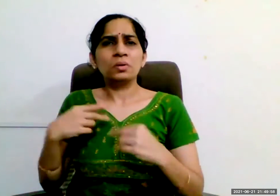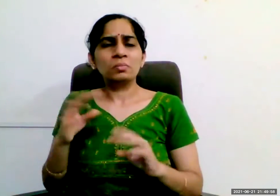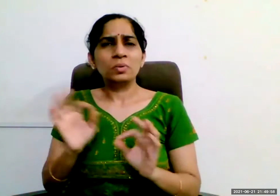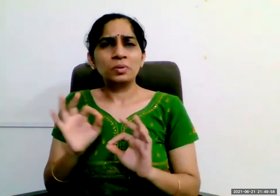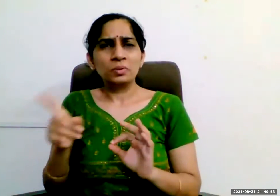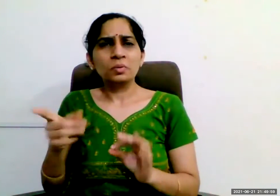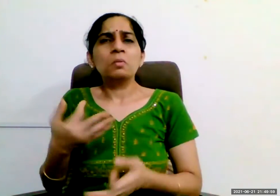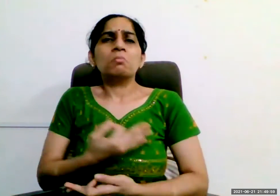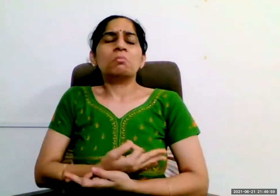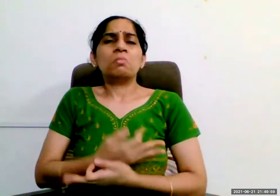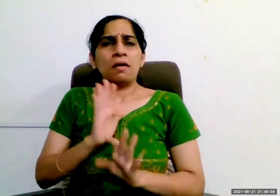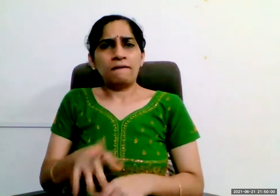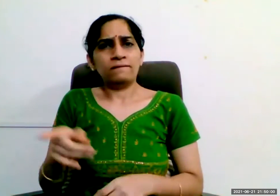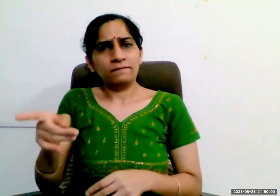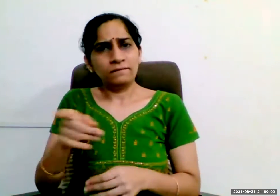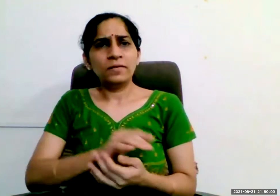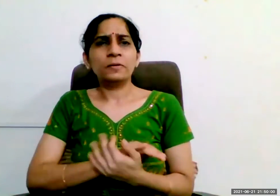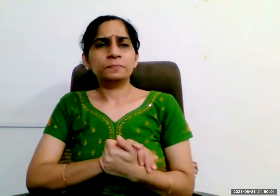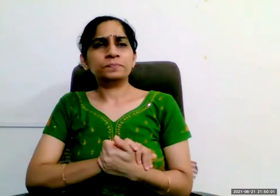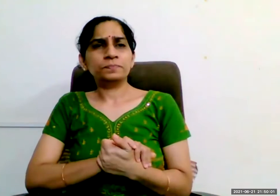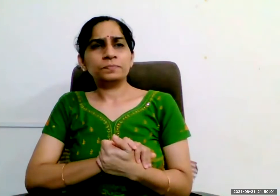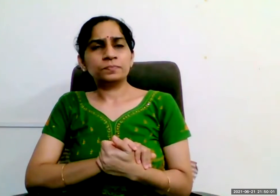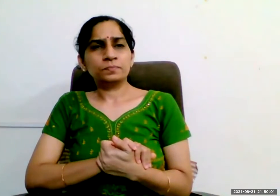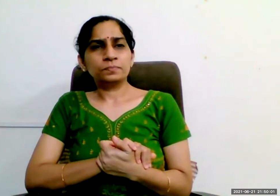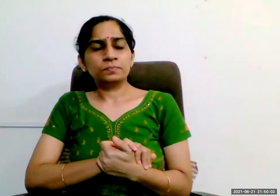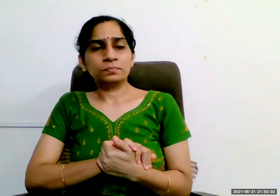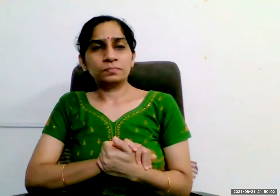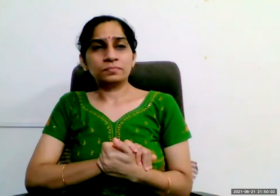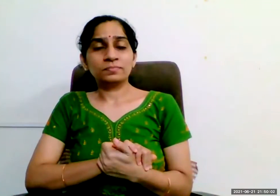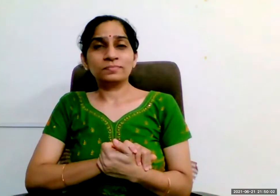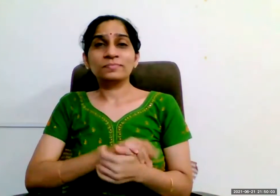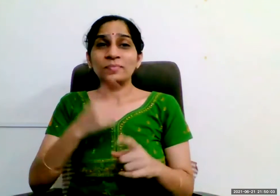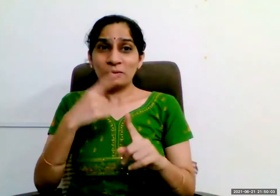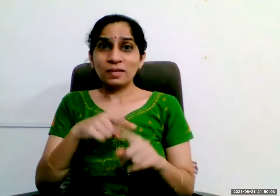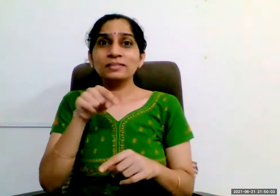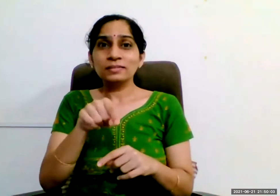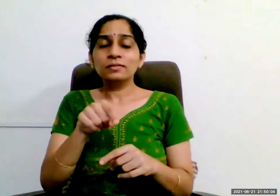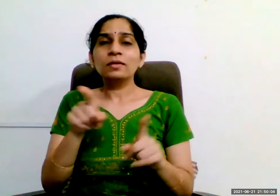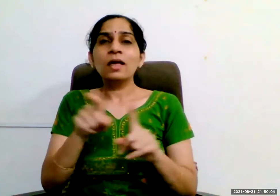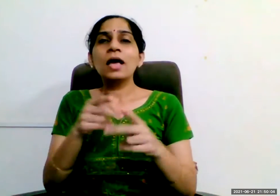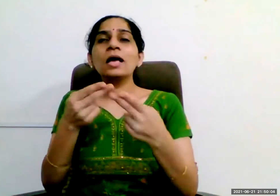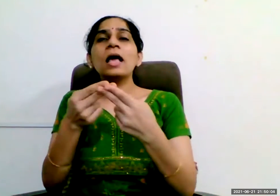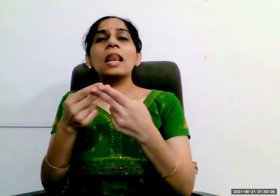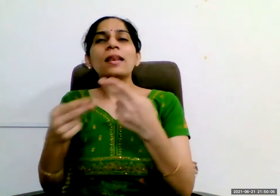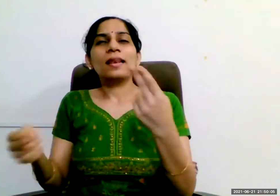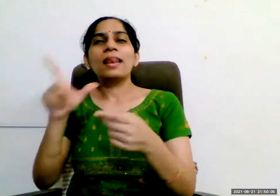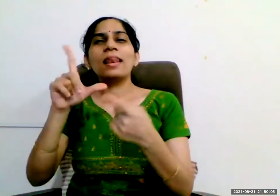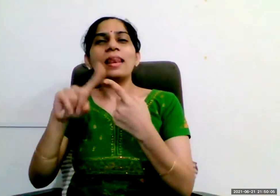also uh, pastime or the leela of the Lord, that he picked up a dead snake and put it on the shoulder of